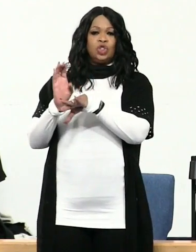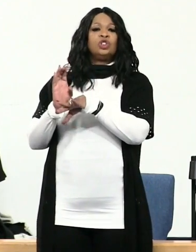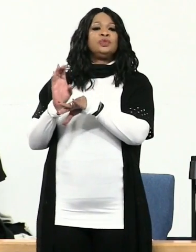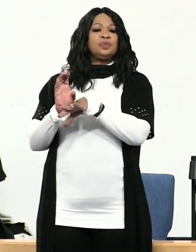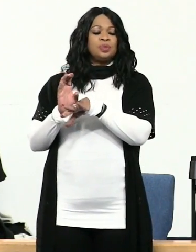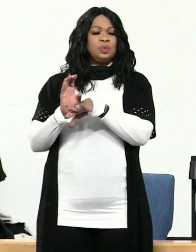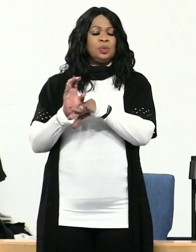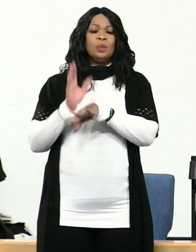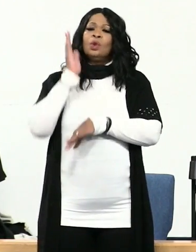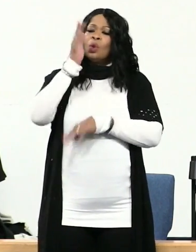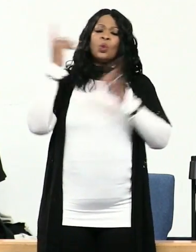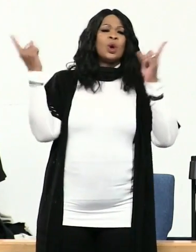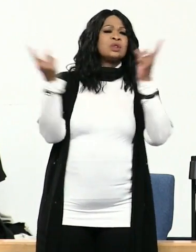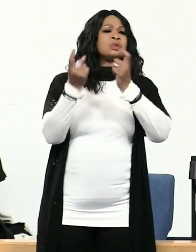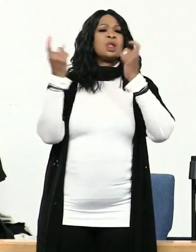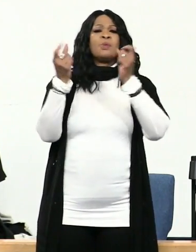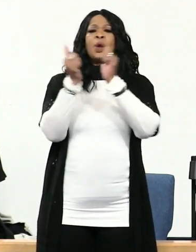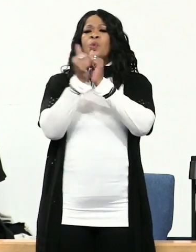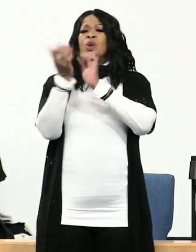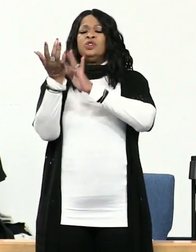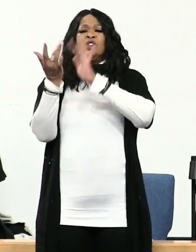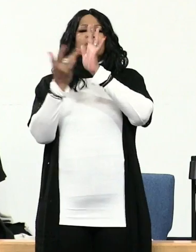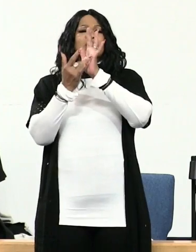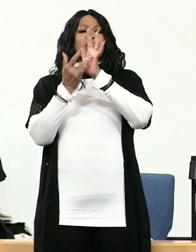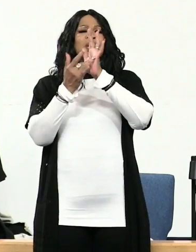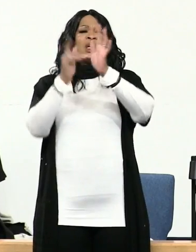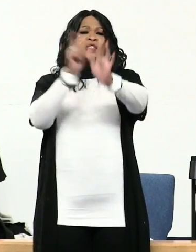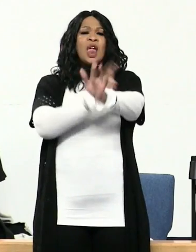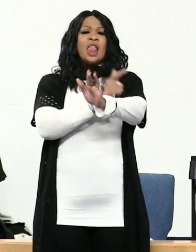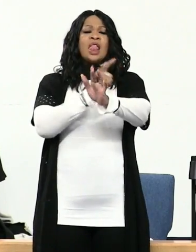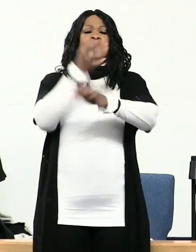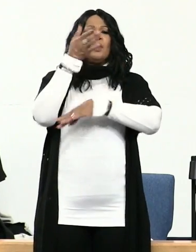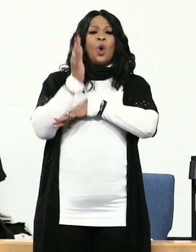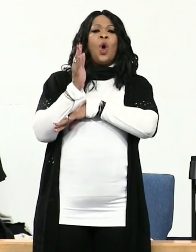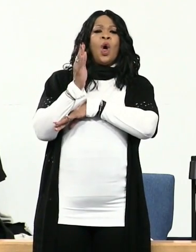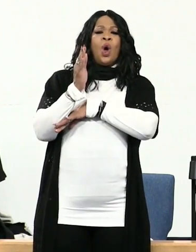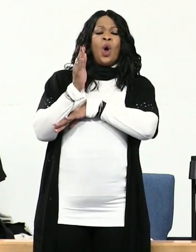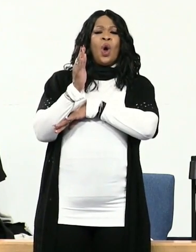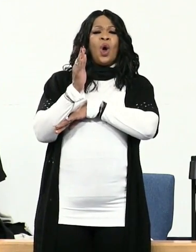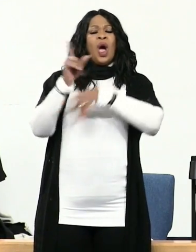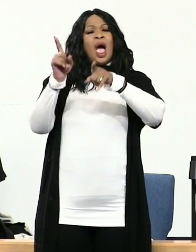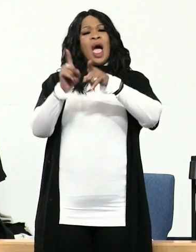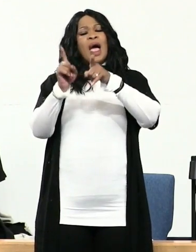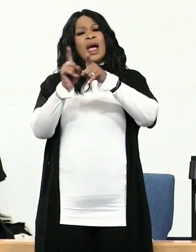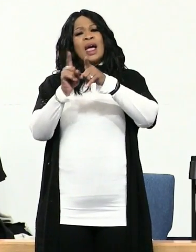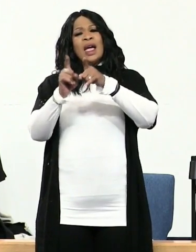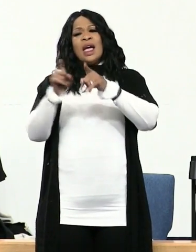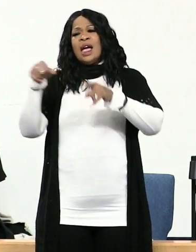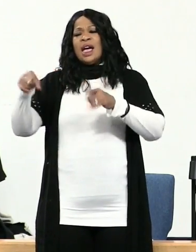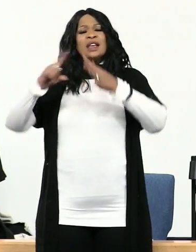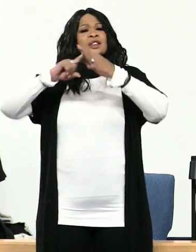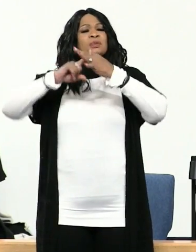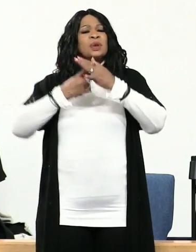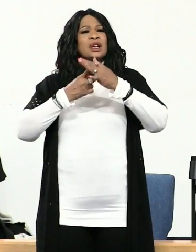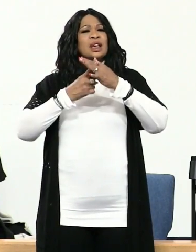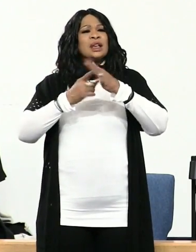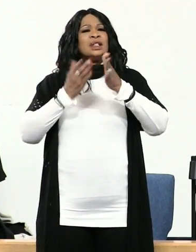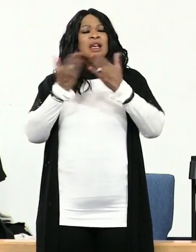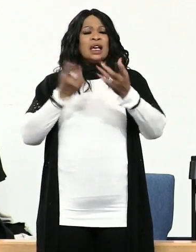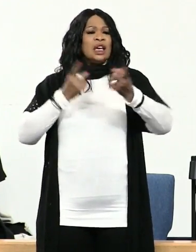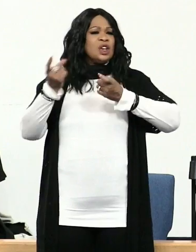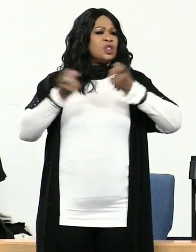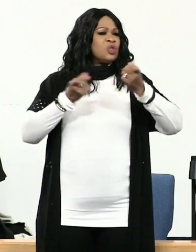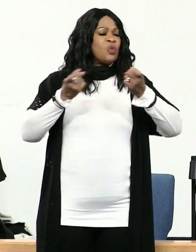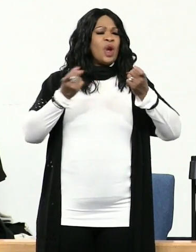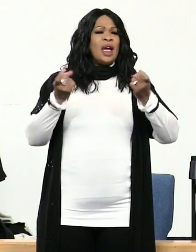will celebrate with Jesus, the Lamb of God, as he begins his millennial reign